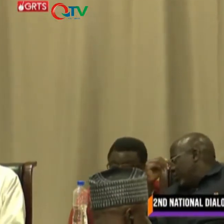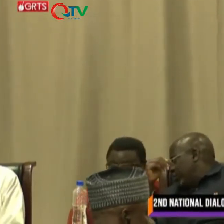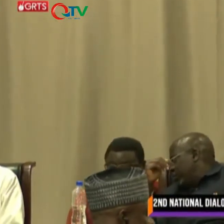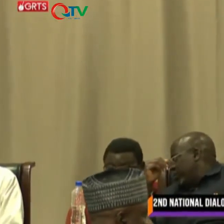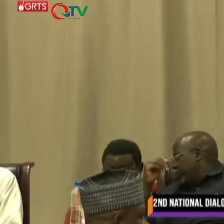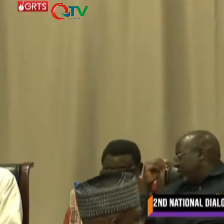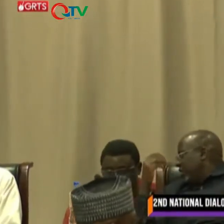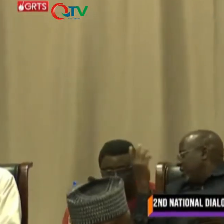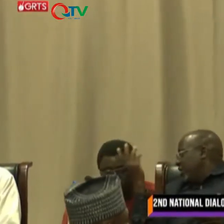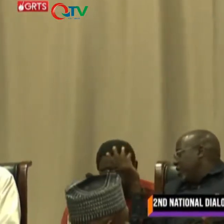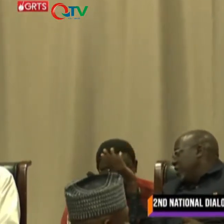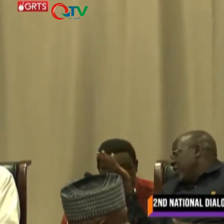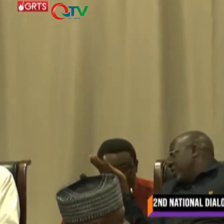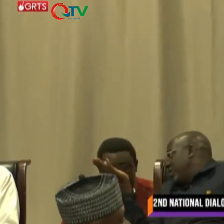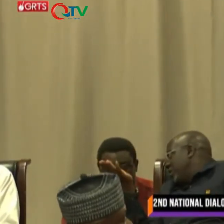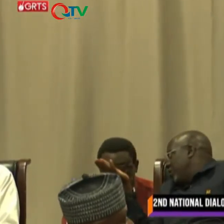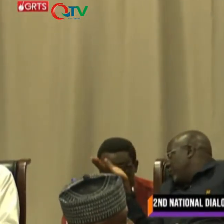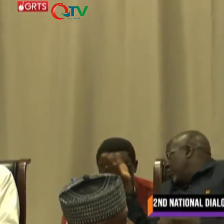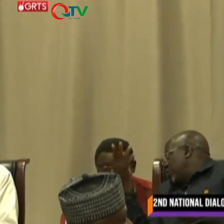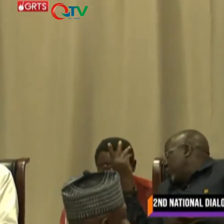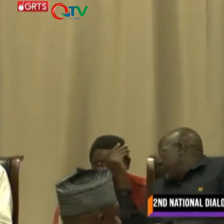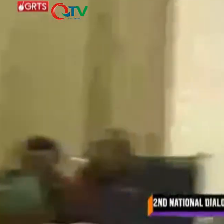Amuta ndi mole no control.